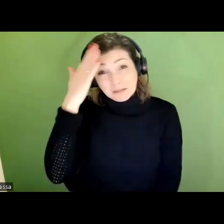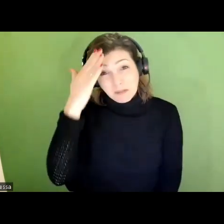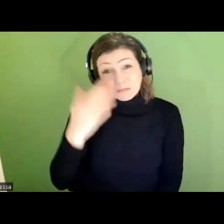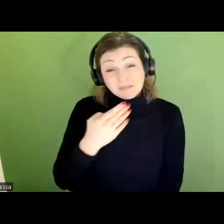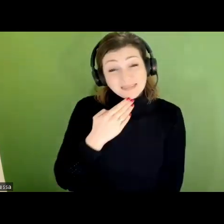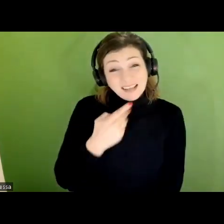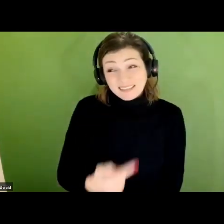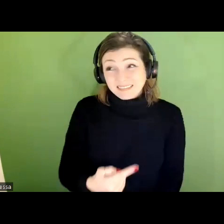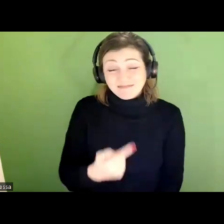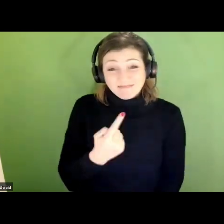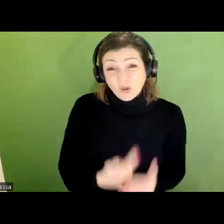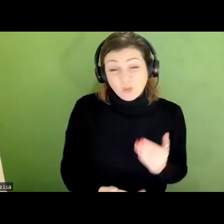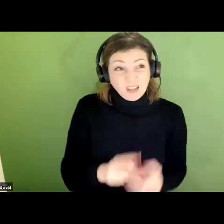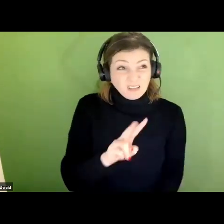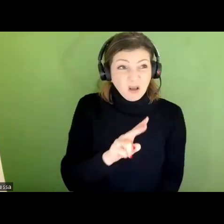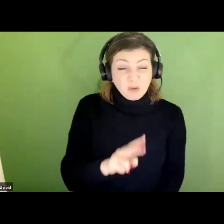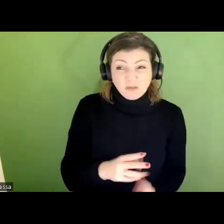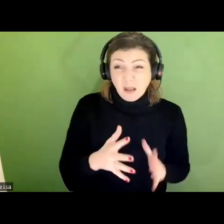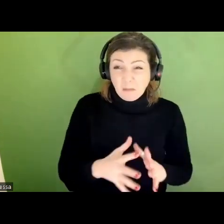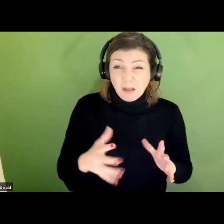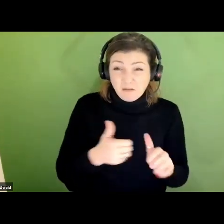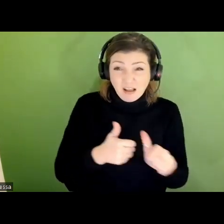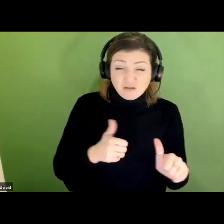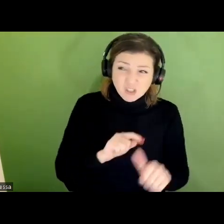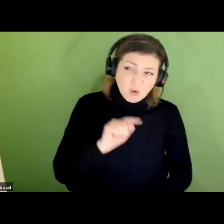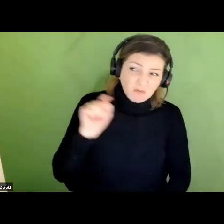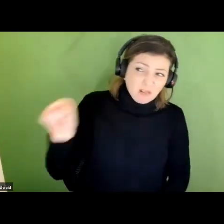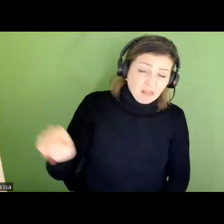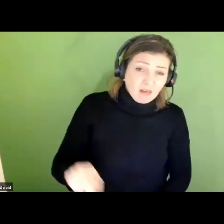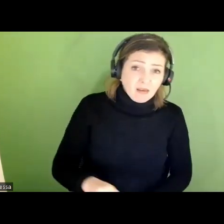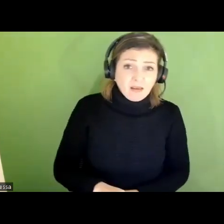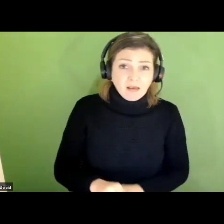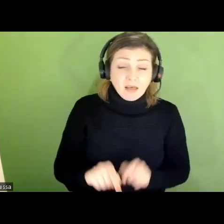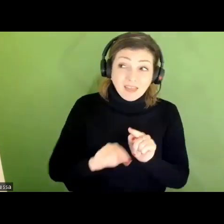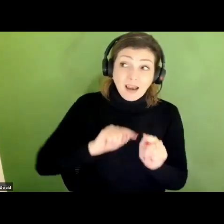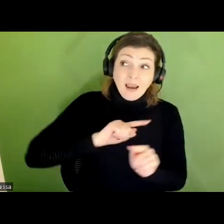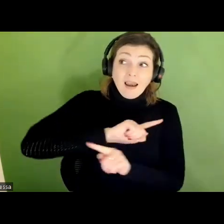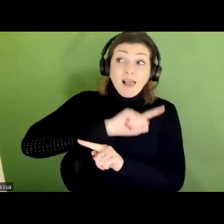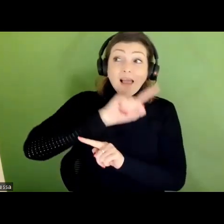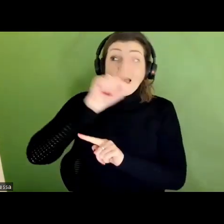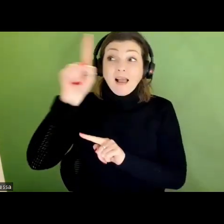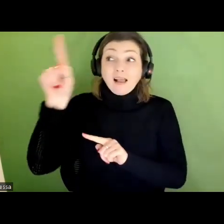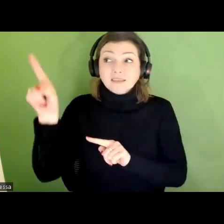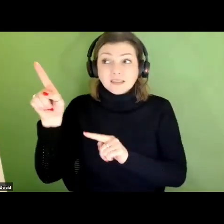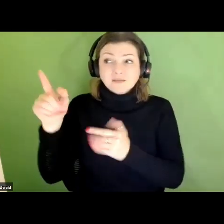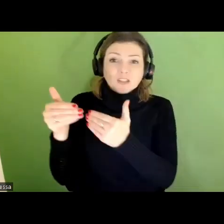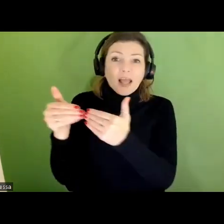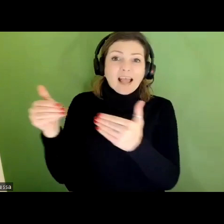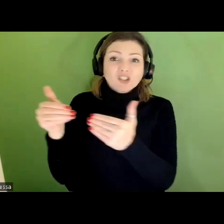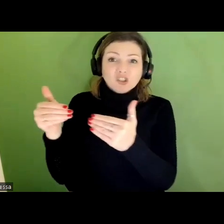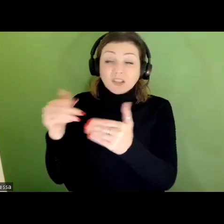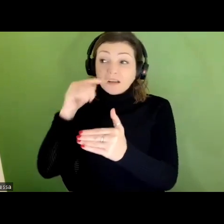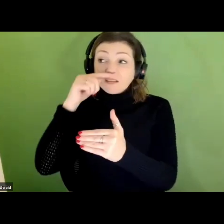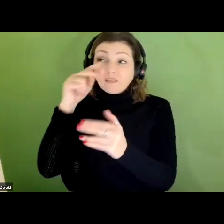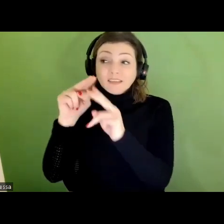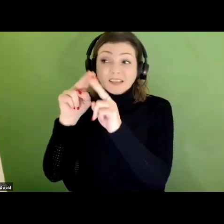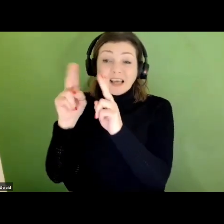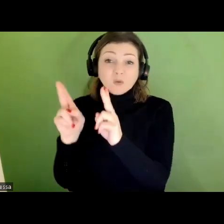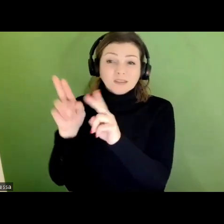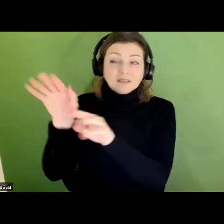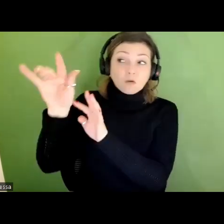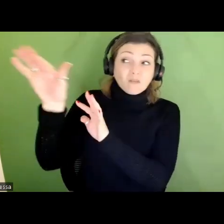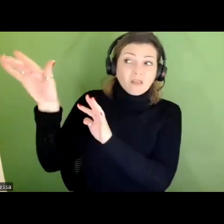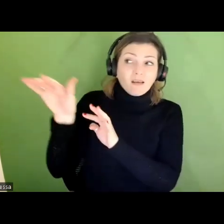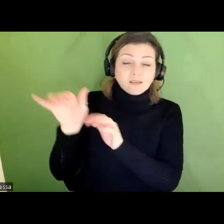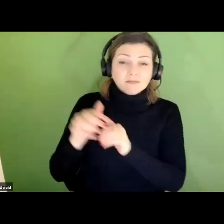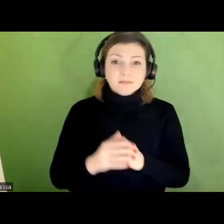couple of big factories tucked away in the back there, before you got out towards the edge of town and the fancy houses up on the hill.